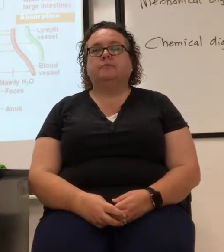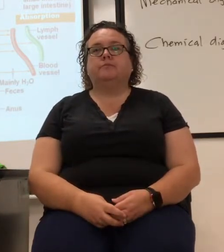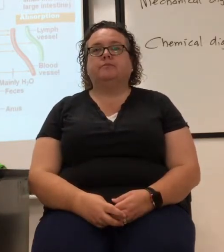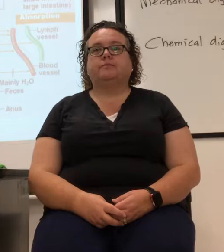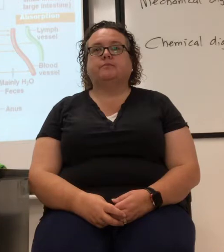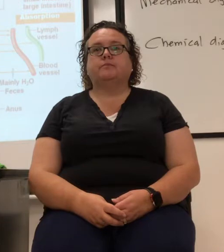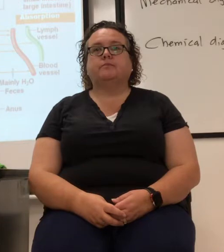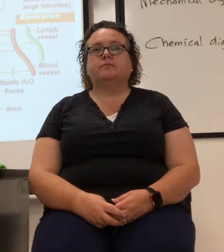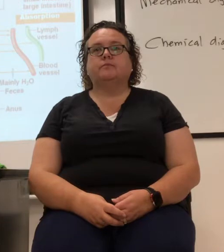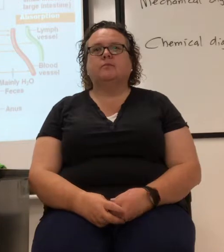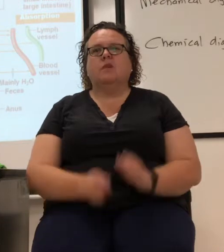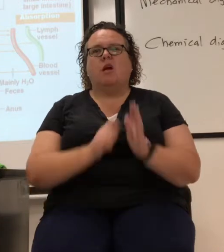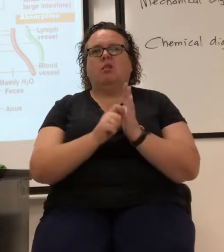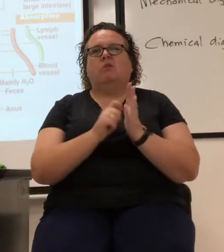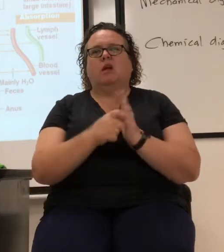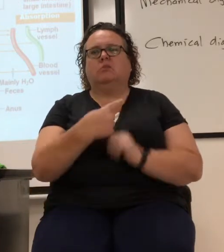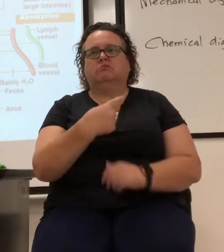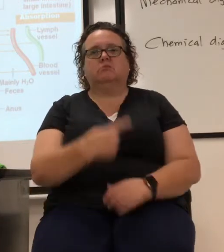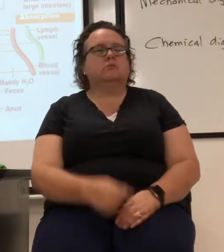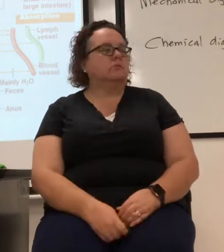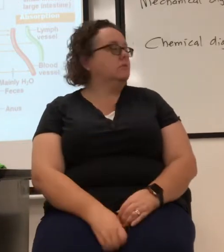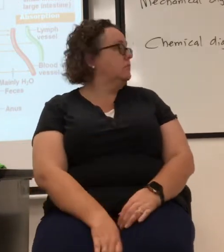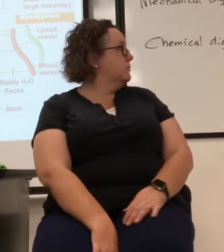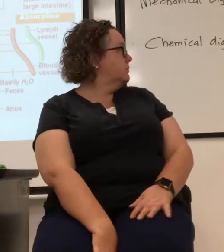I'll say receive secretions